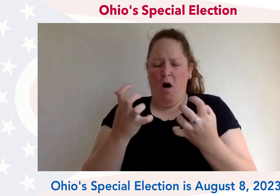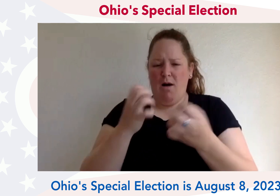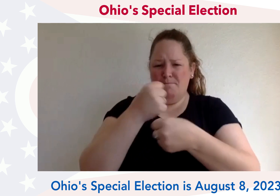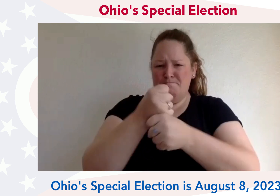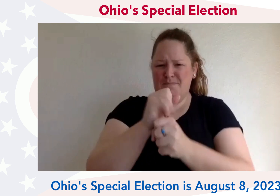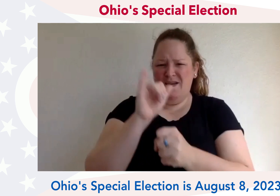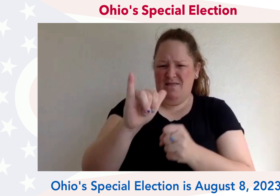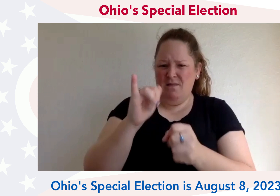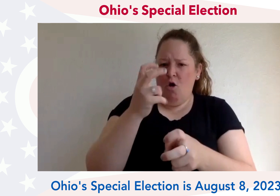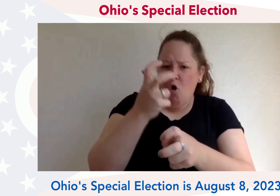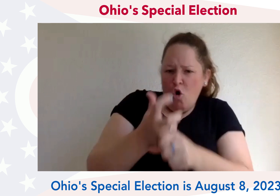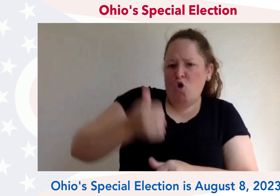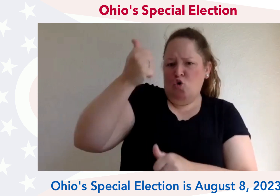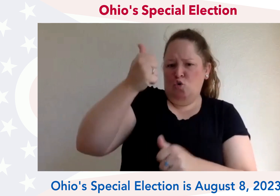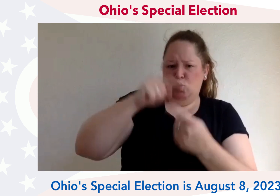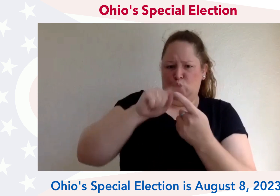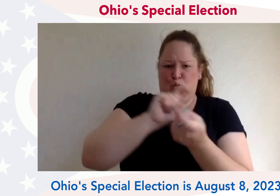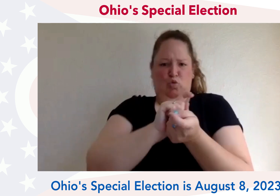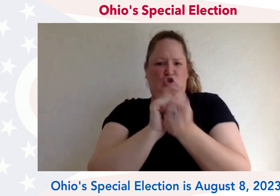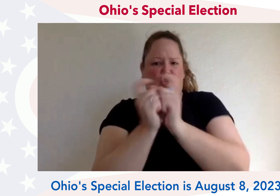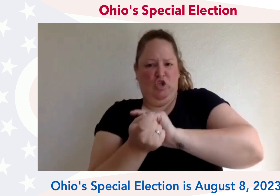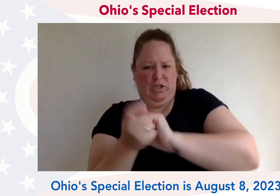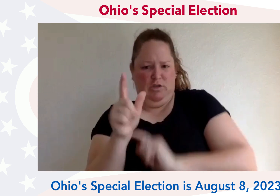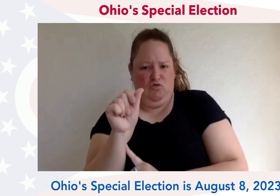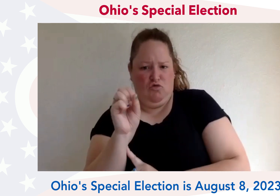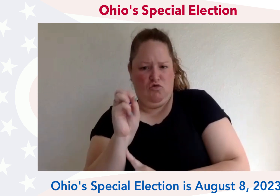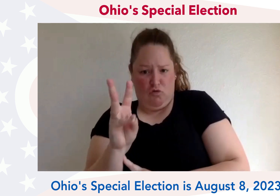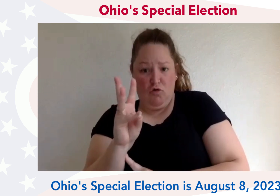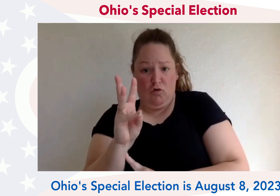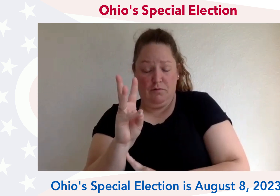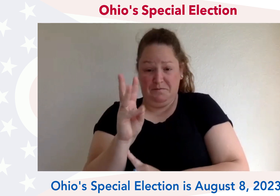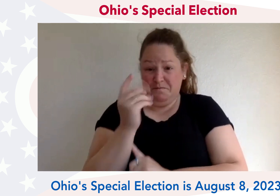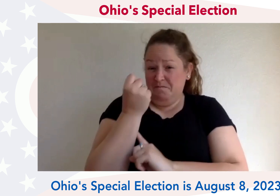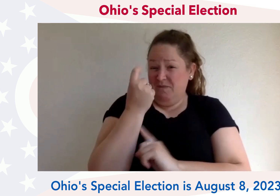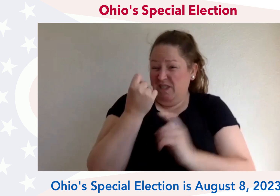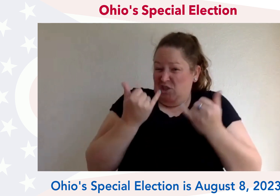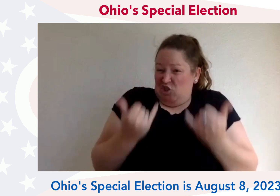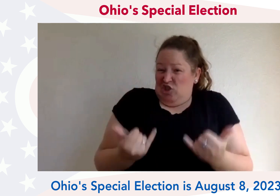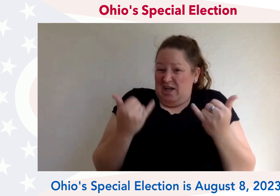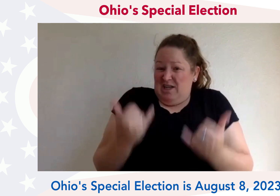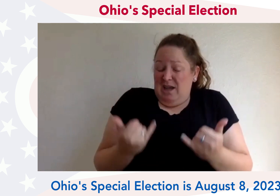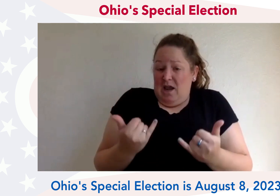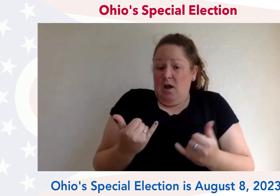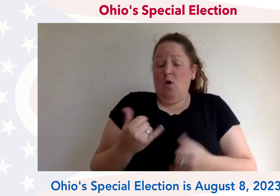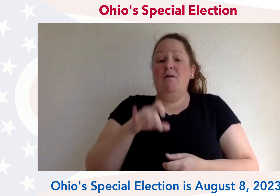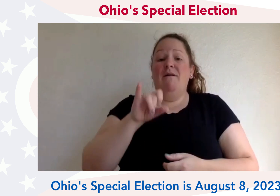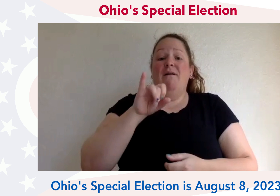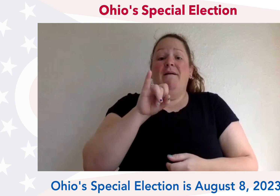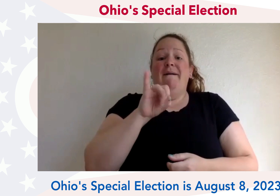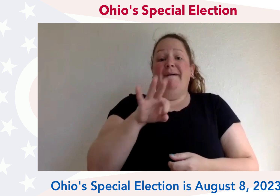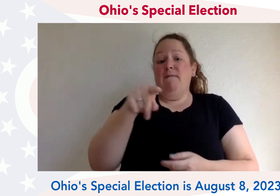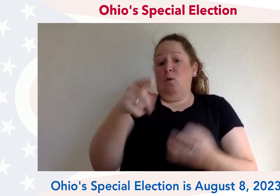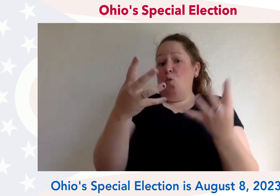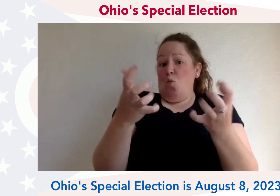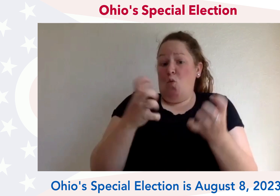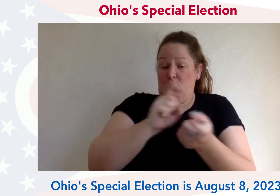And this year, some people would like the way that process happens to be made a bit harder.